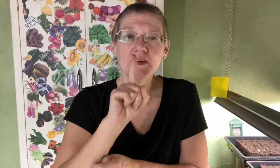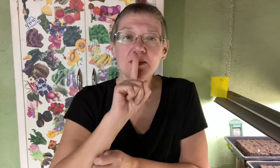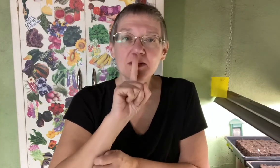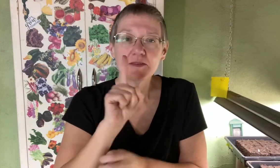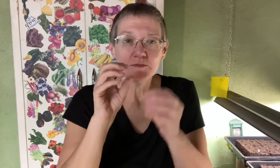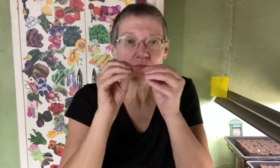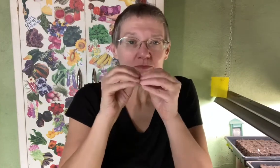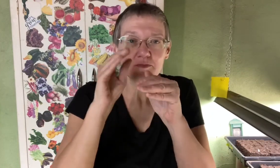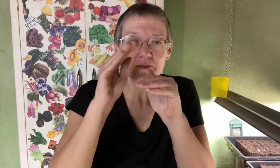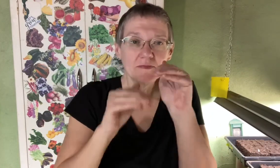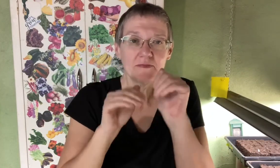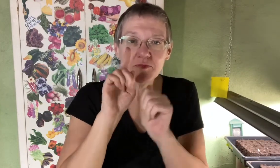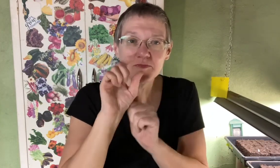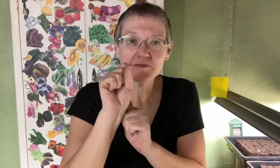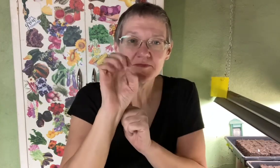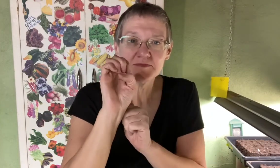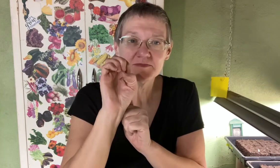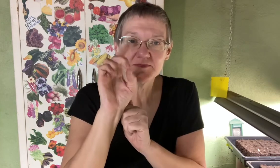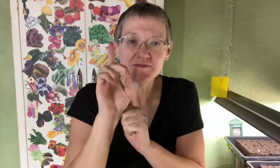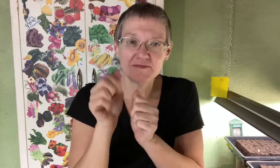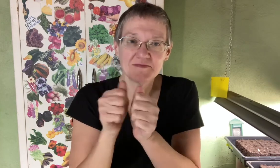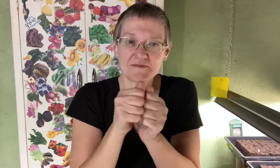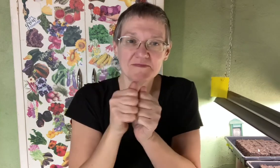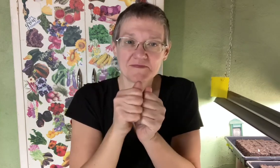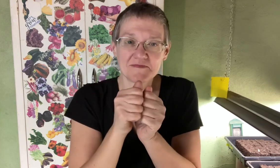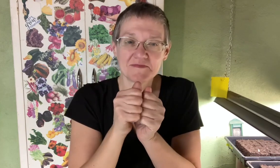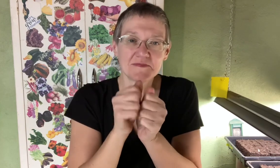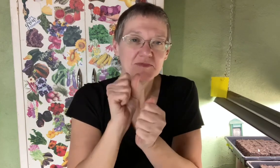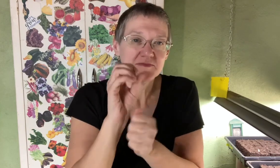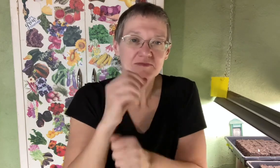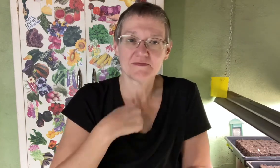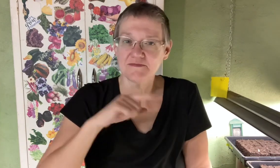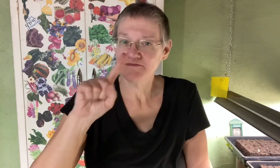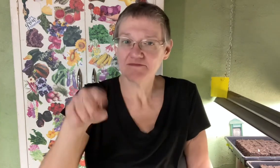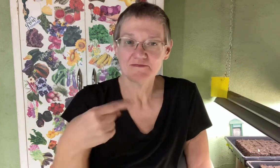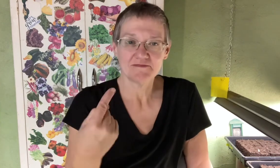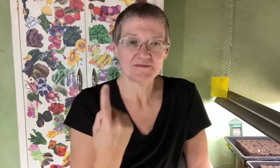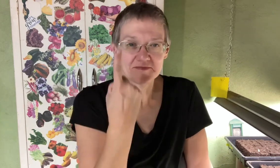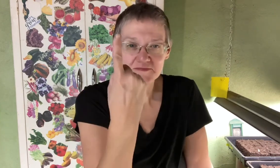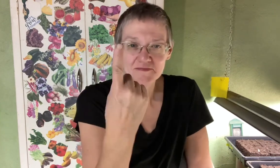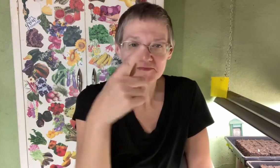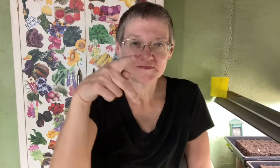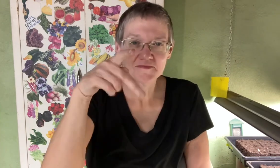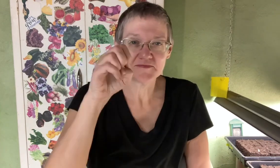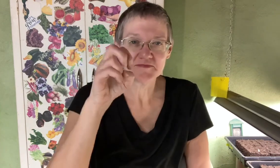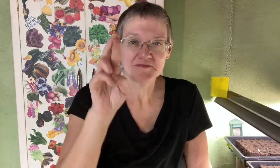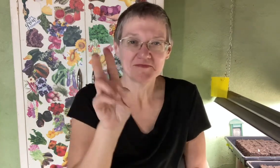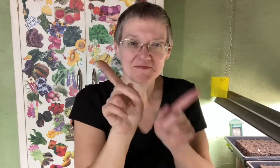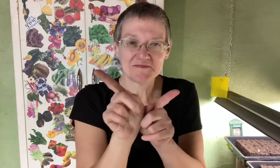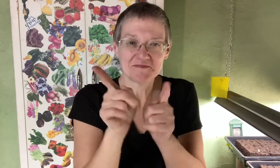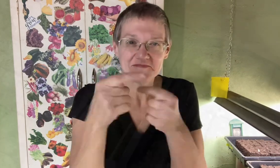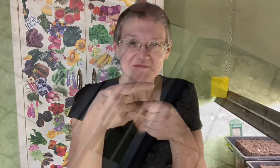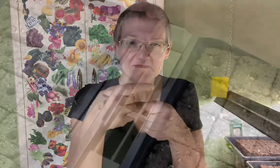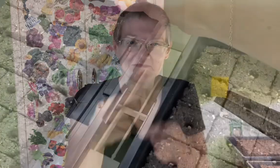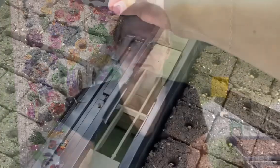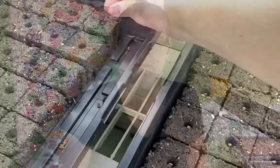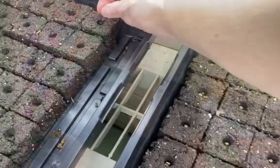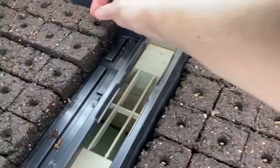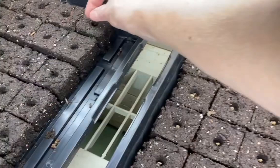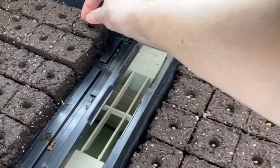Now, one beet seed is usually actually more than one seed together. So we're just going to put one beet seed in